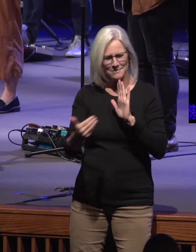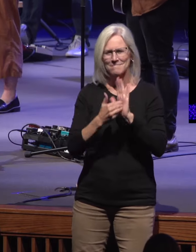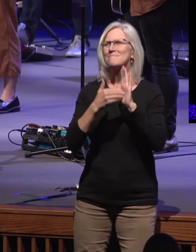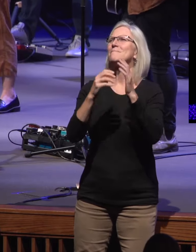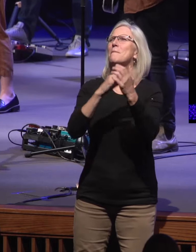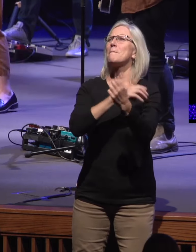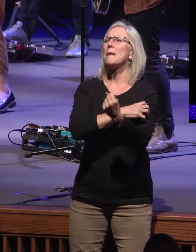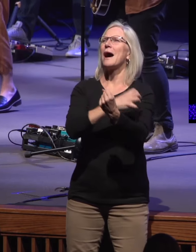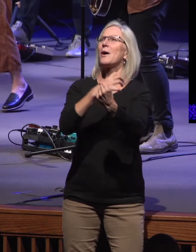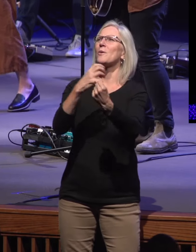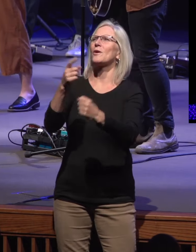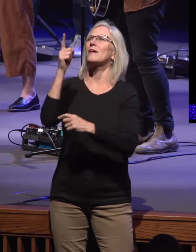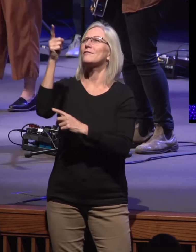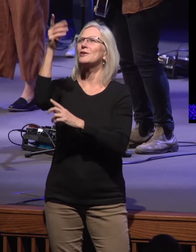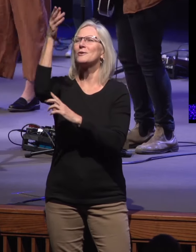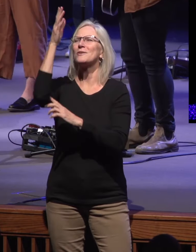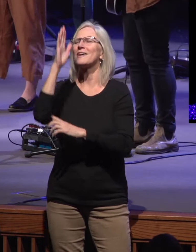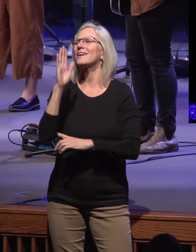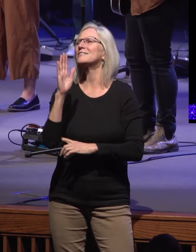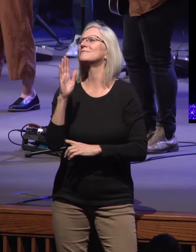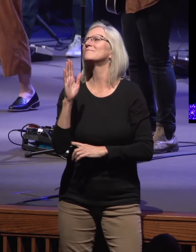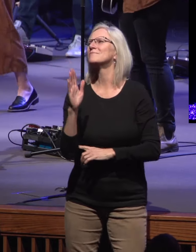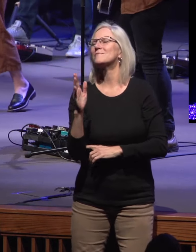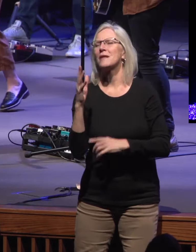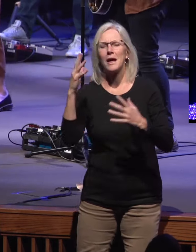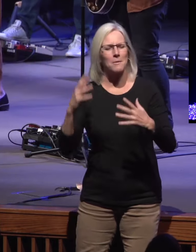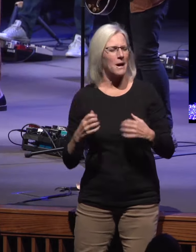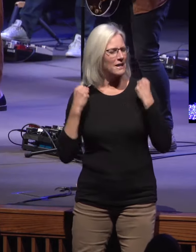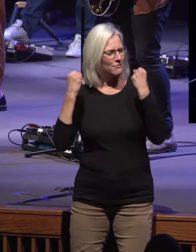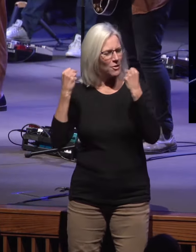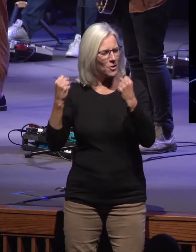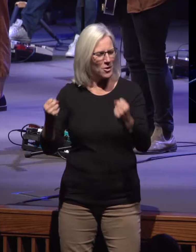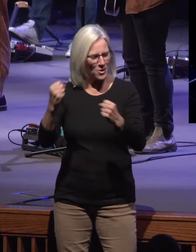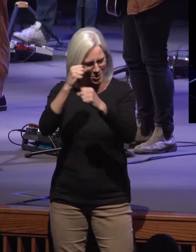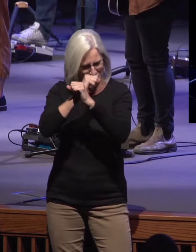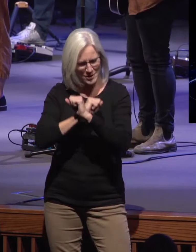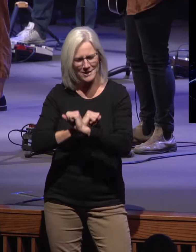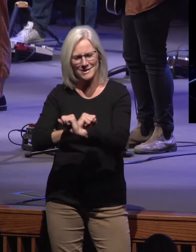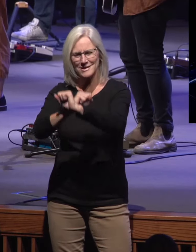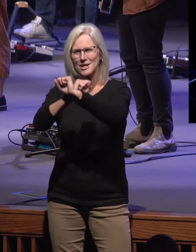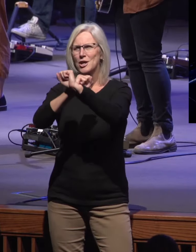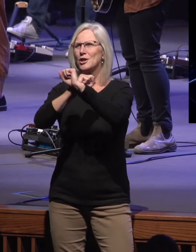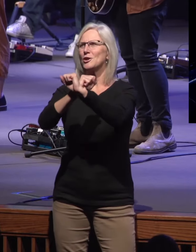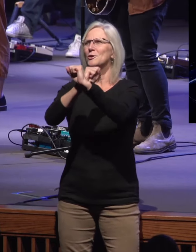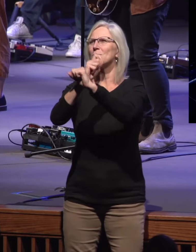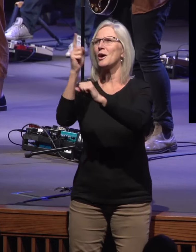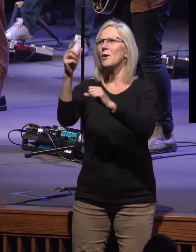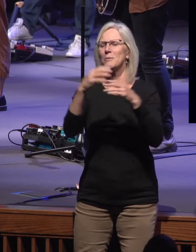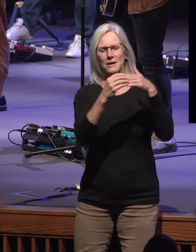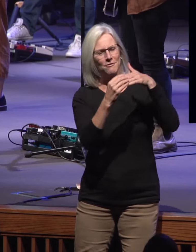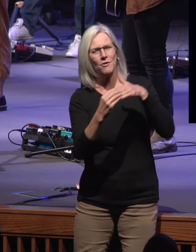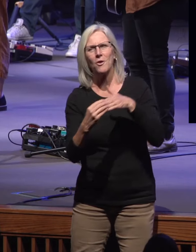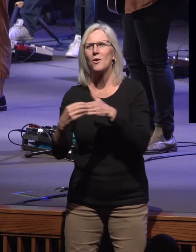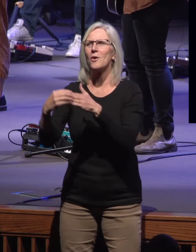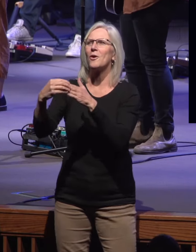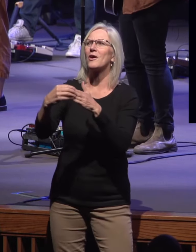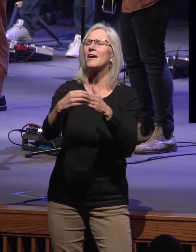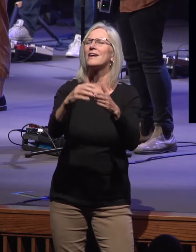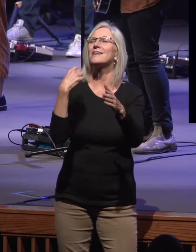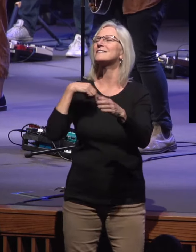the power of our God. Almighty fortress, you go